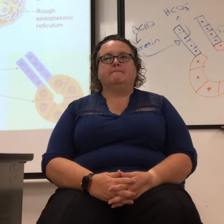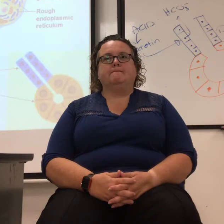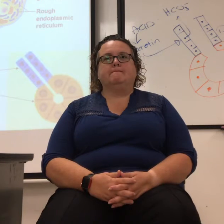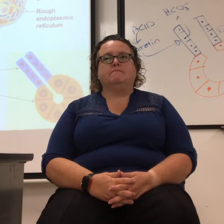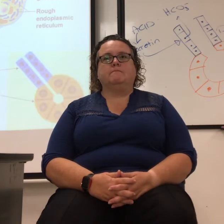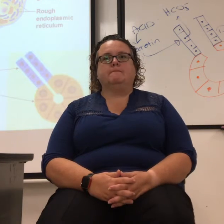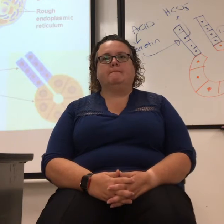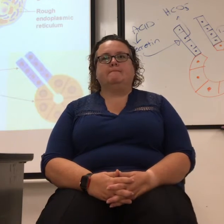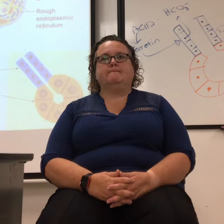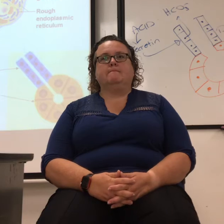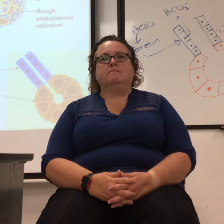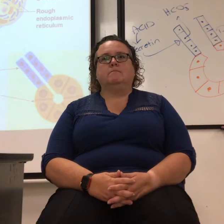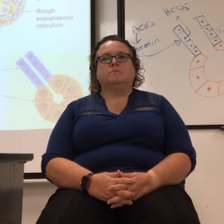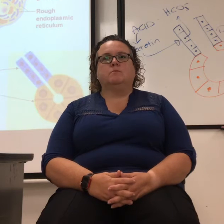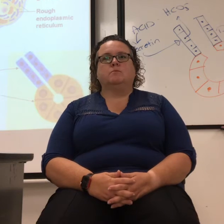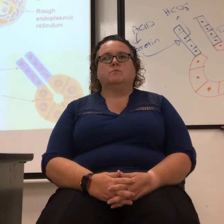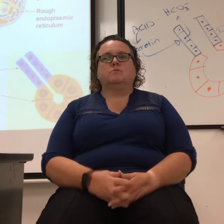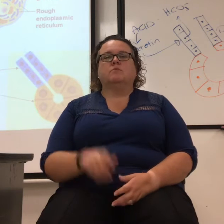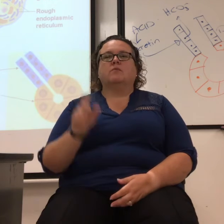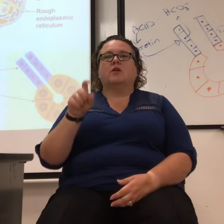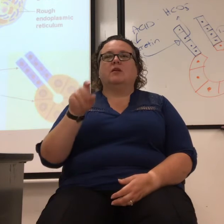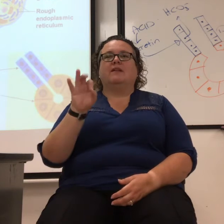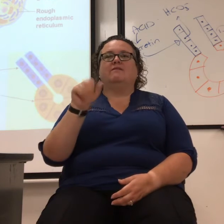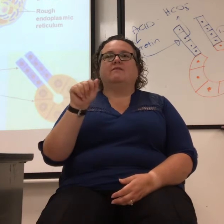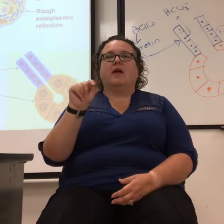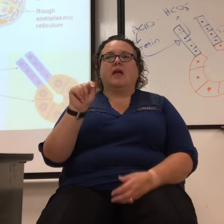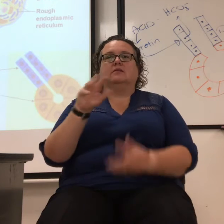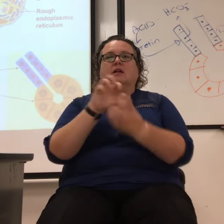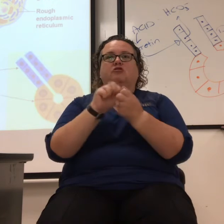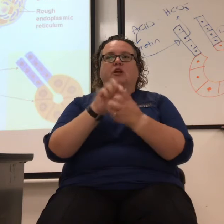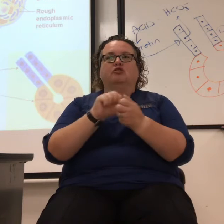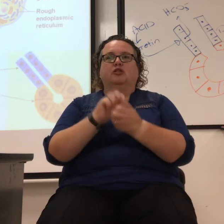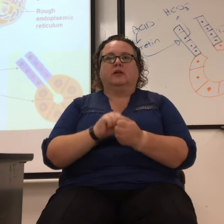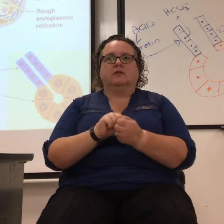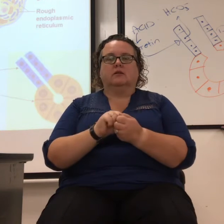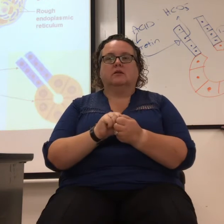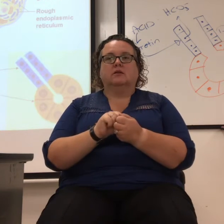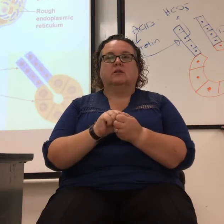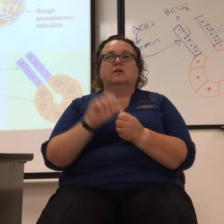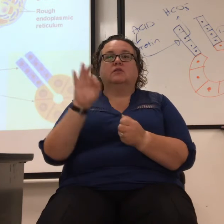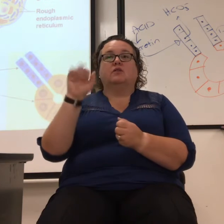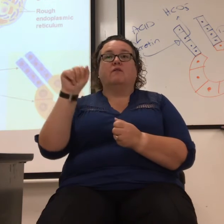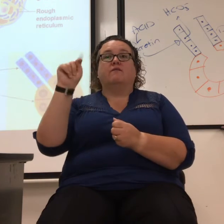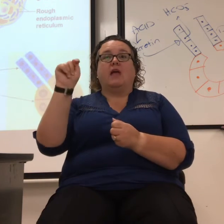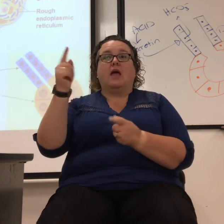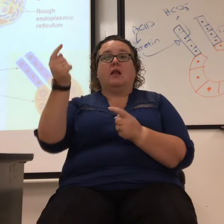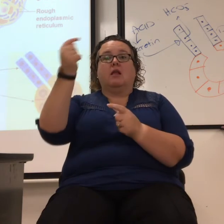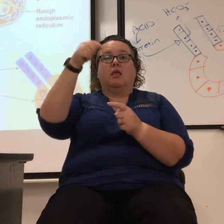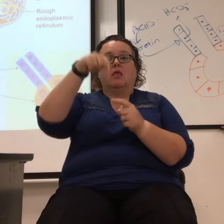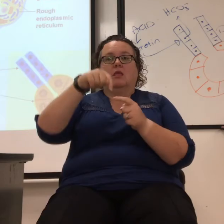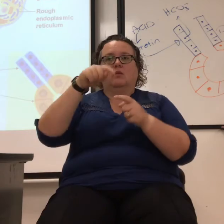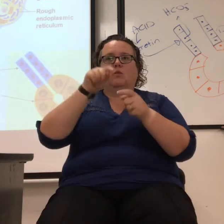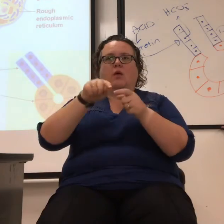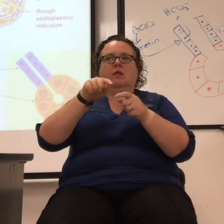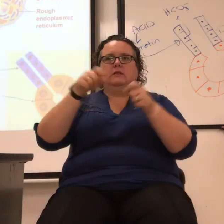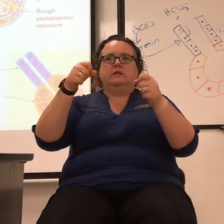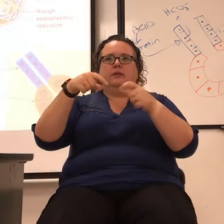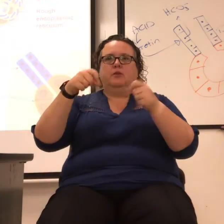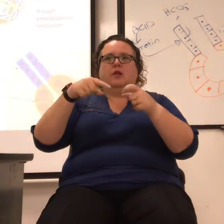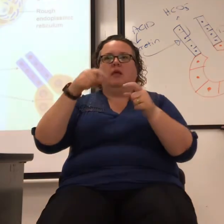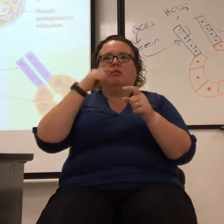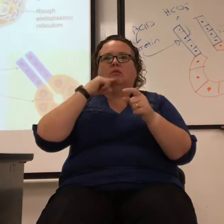You need fat digestion. So fat stimulates the release of CCK. CCK will then